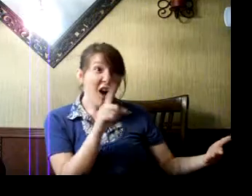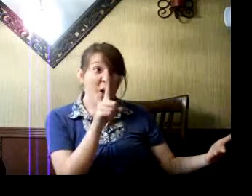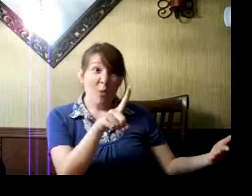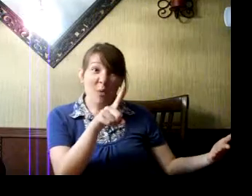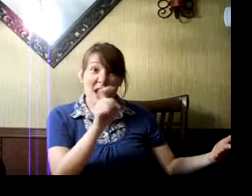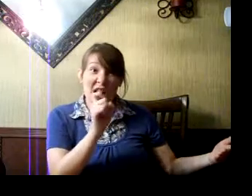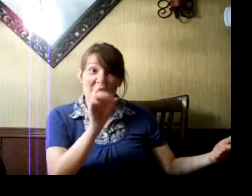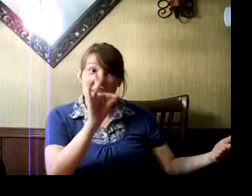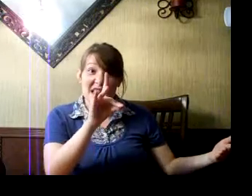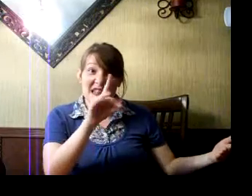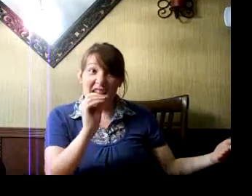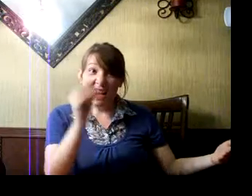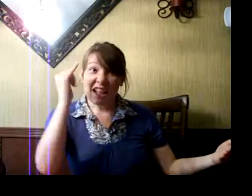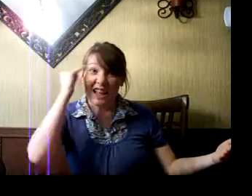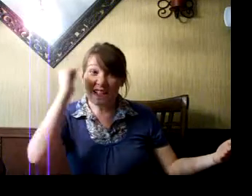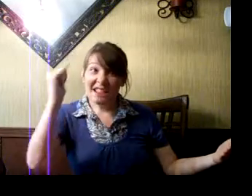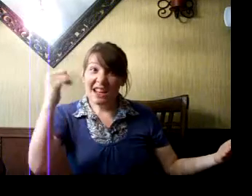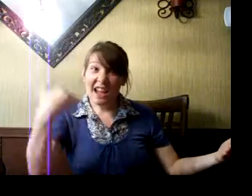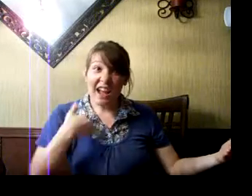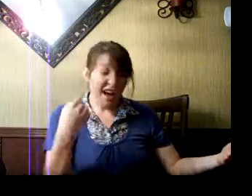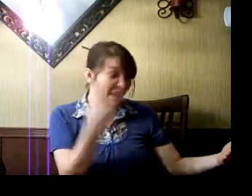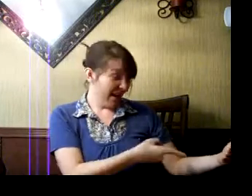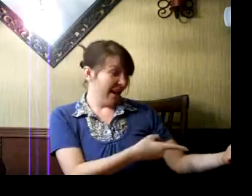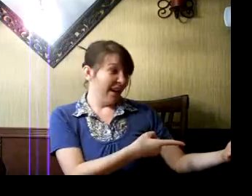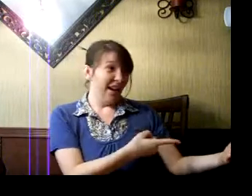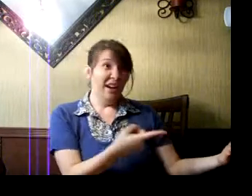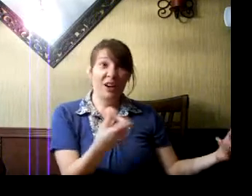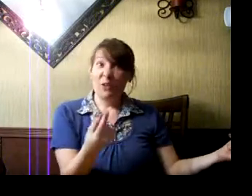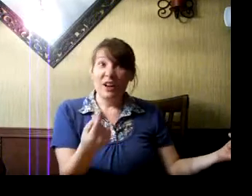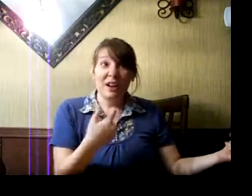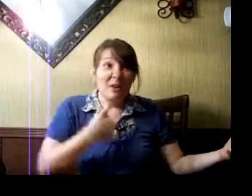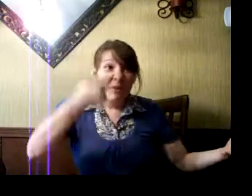consider 180 facets of the structure of the intellect.